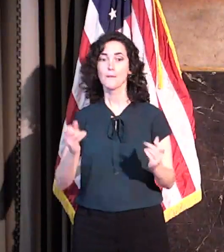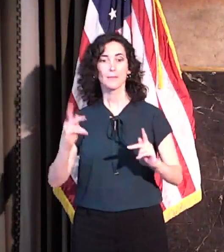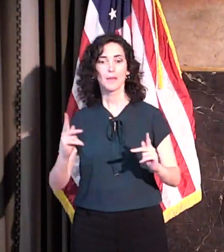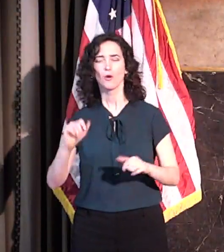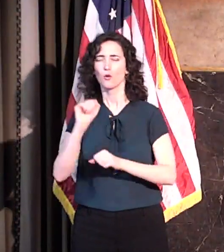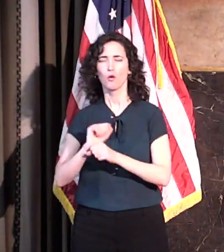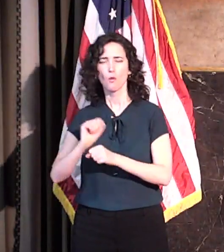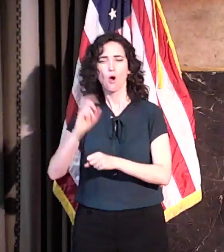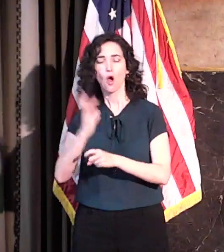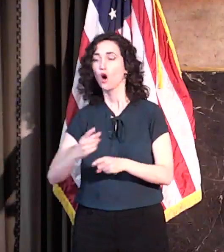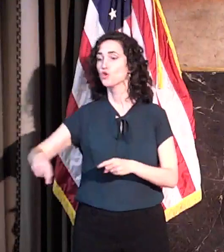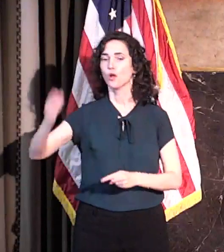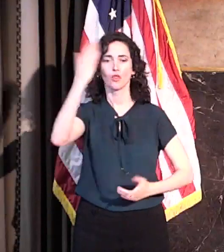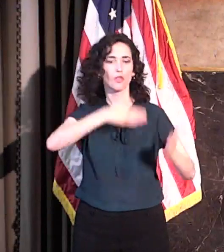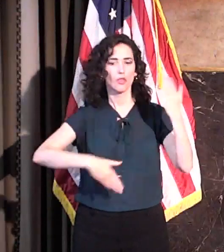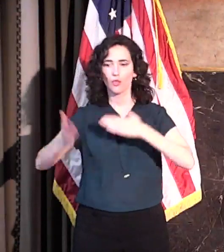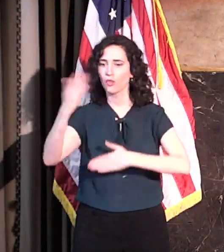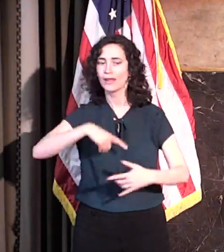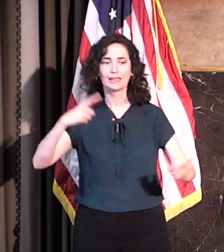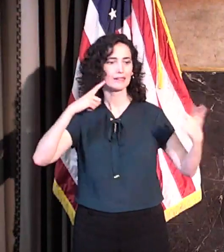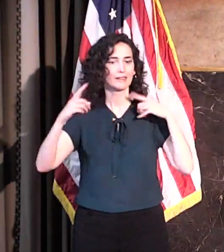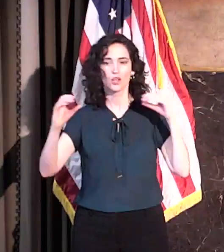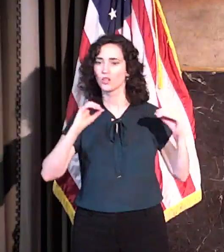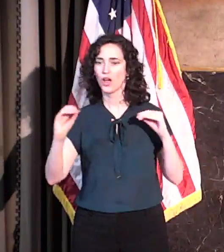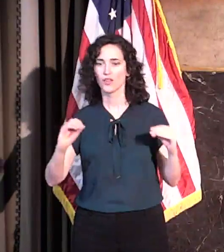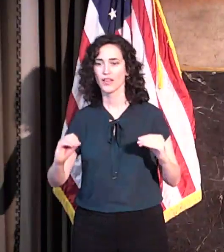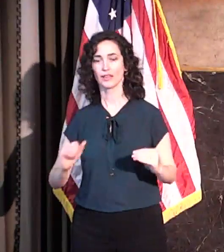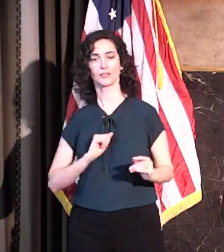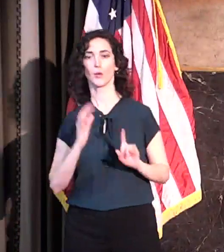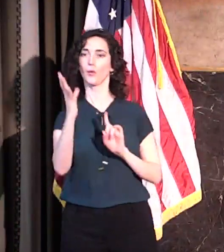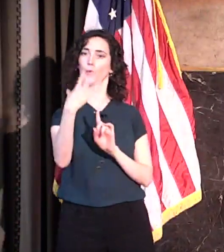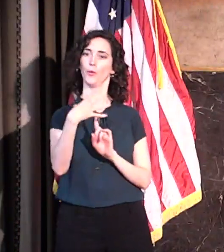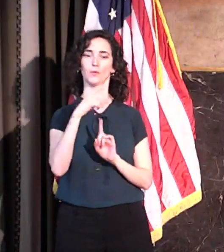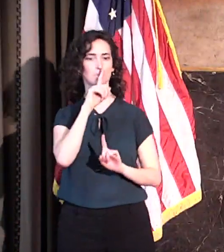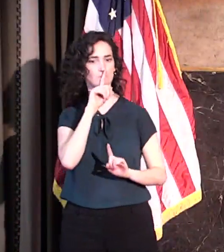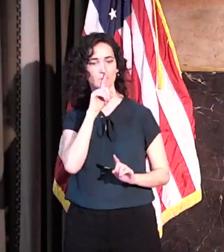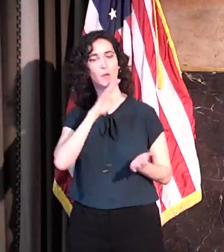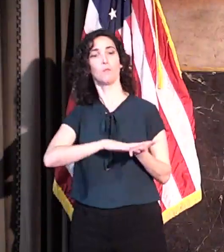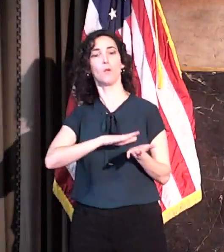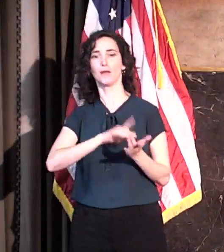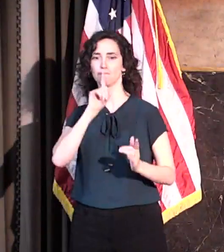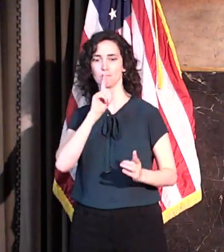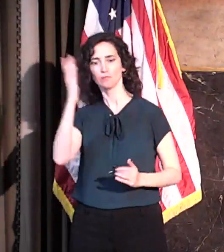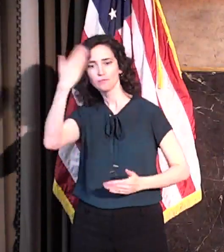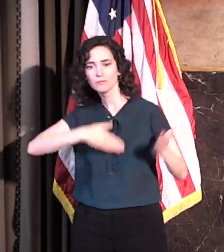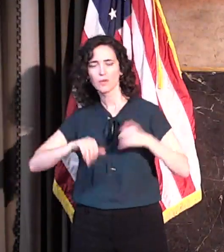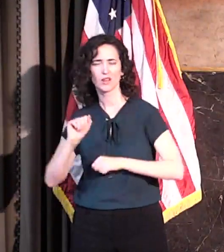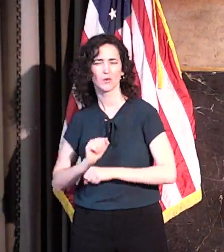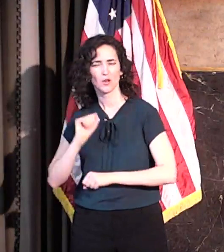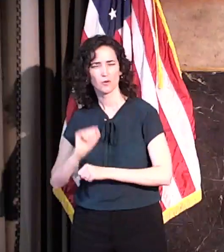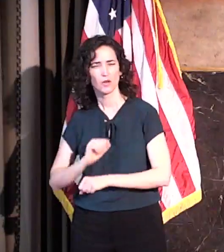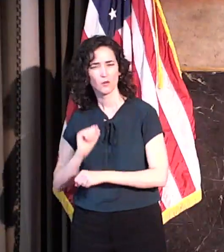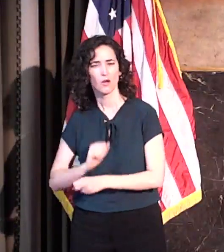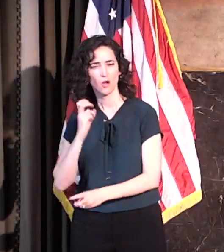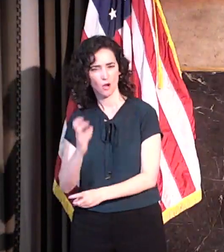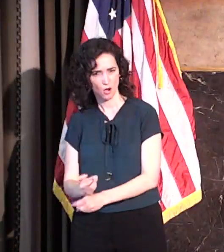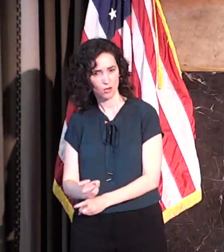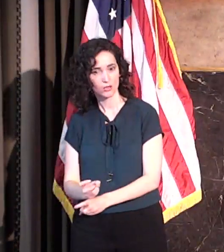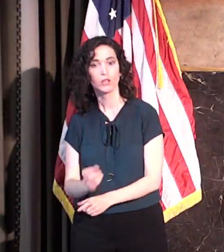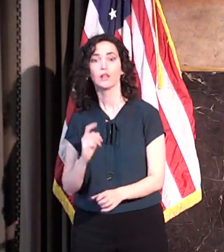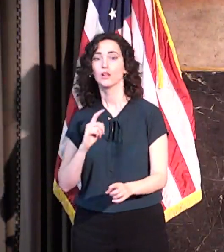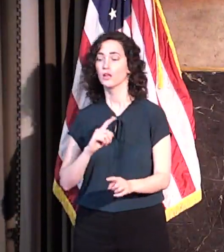see them, you don't hear from them, they don't get singled out for the recognition that they deserve, but they've helped